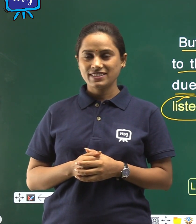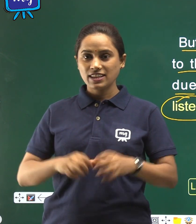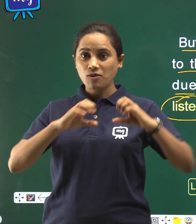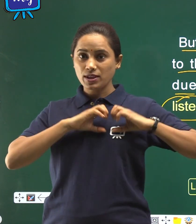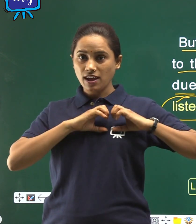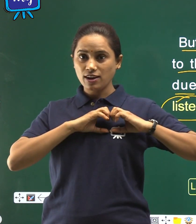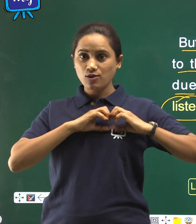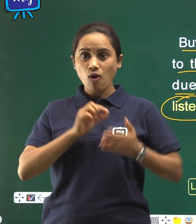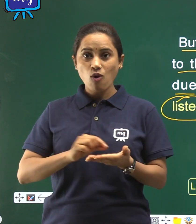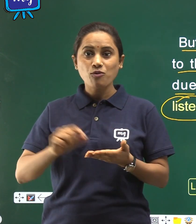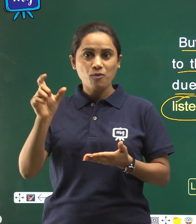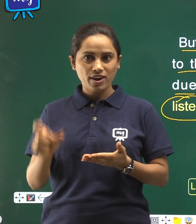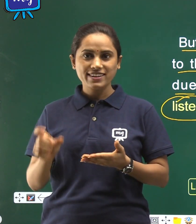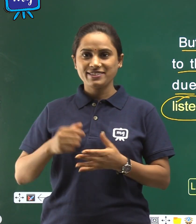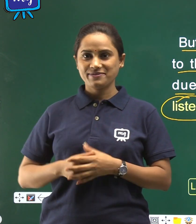of poet,